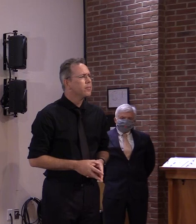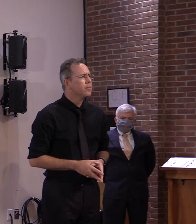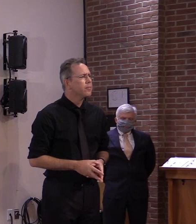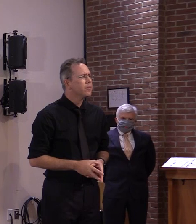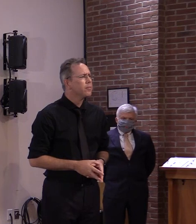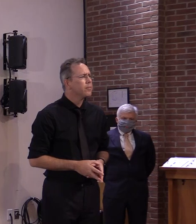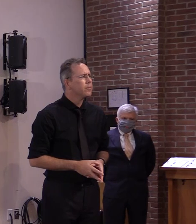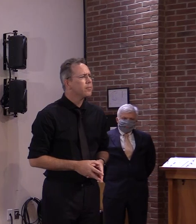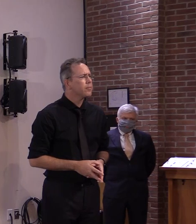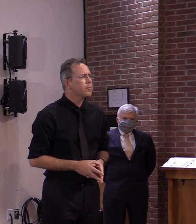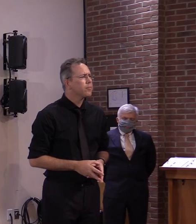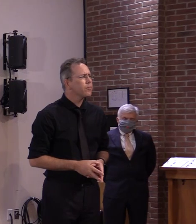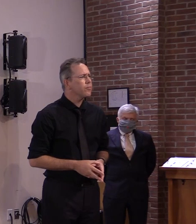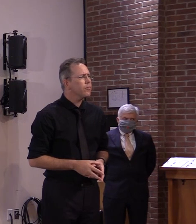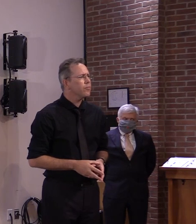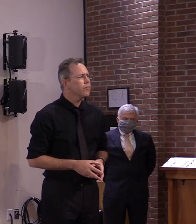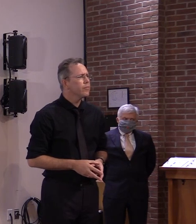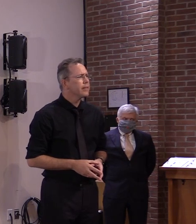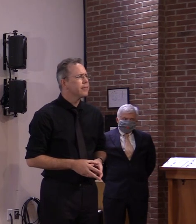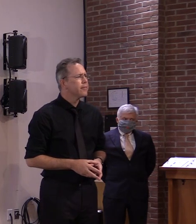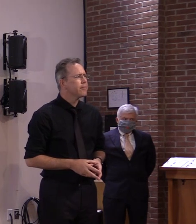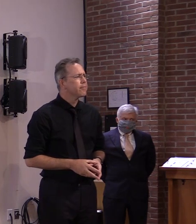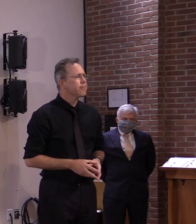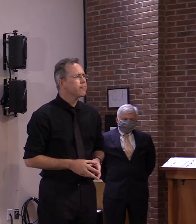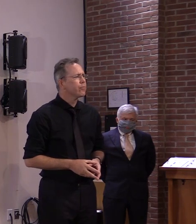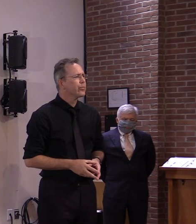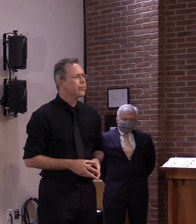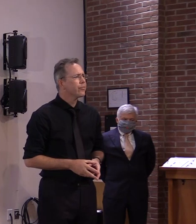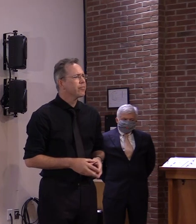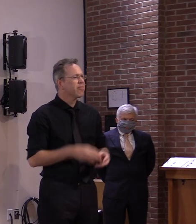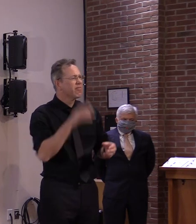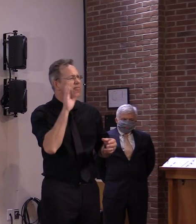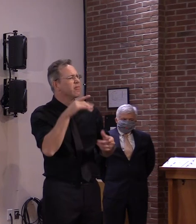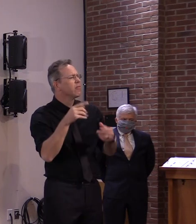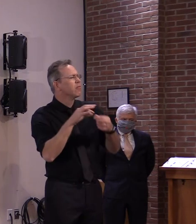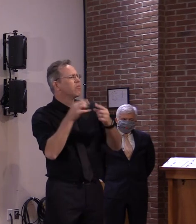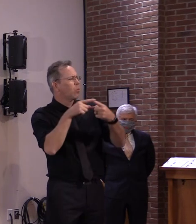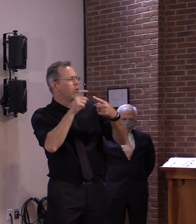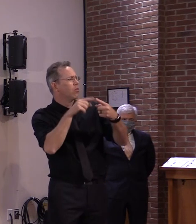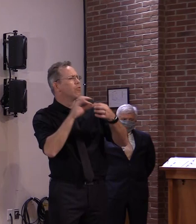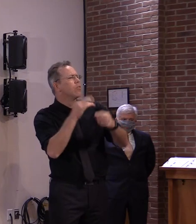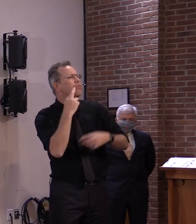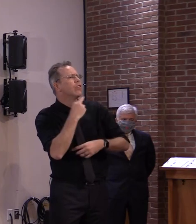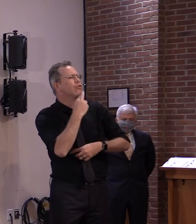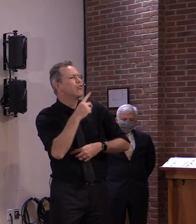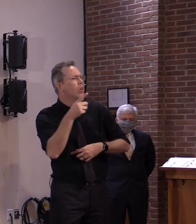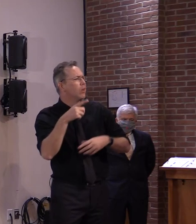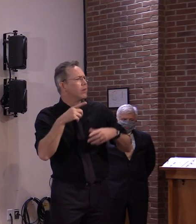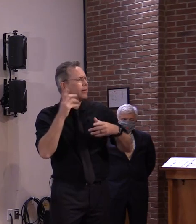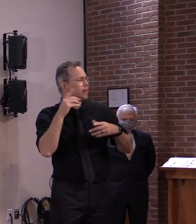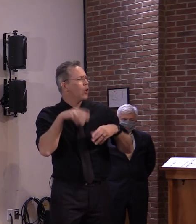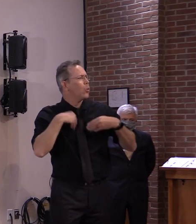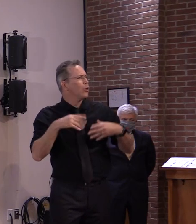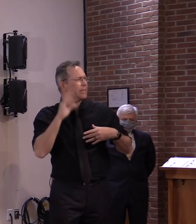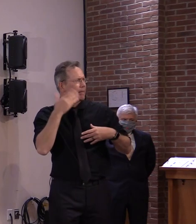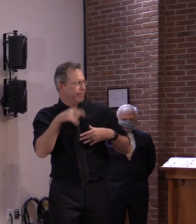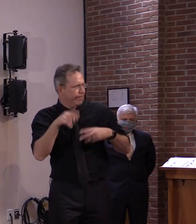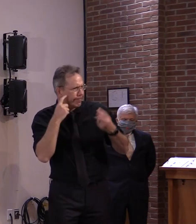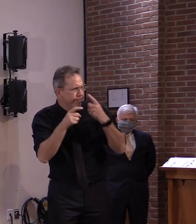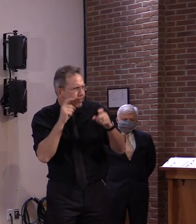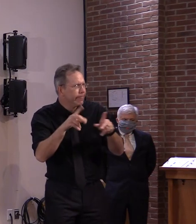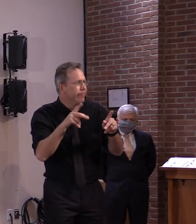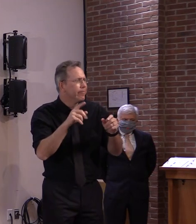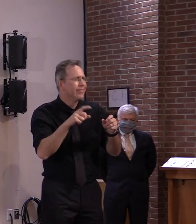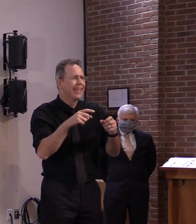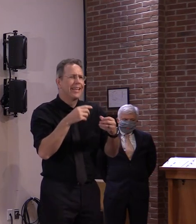to host people outdoors is declining, and he wants to know if